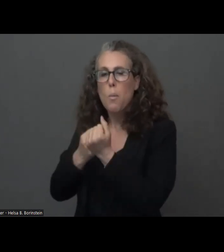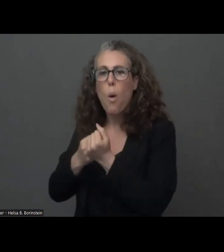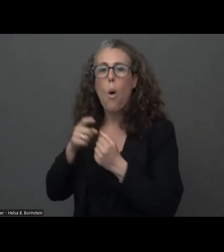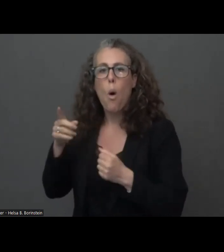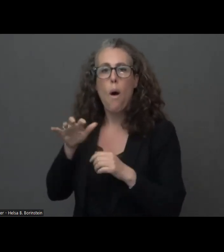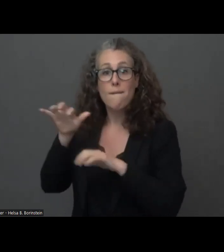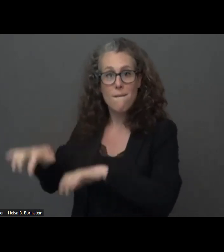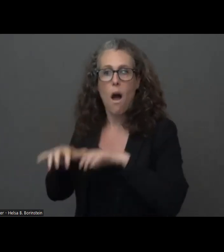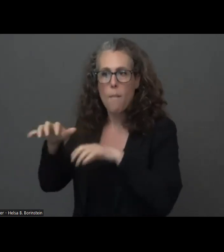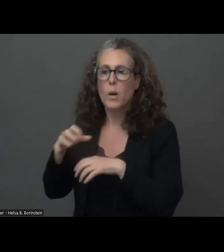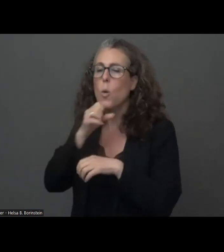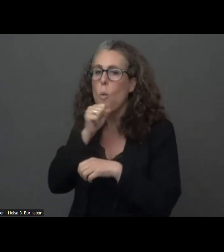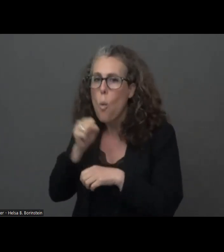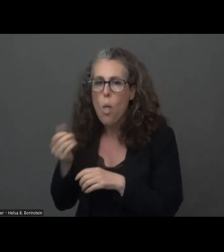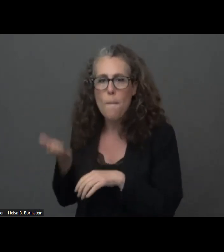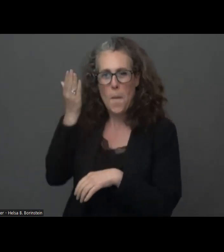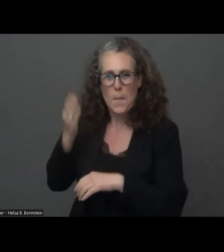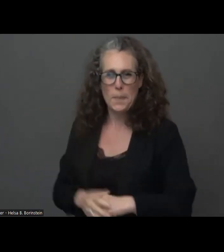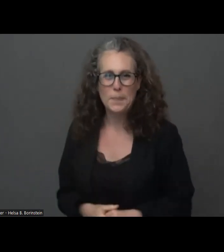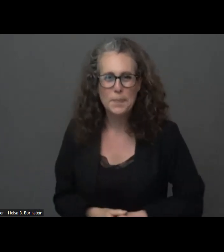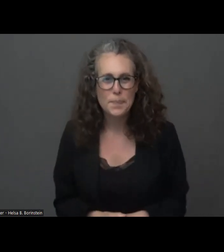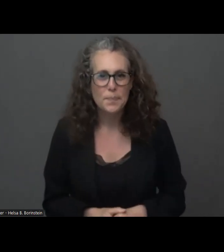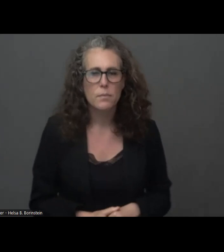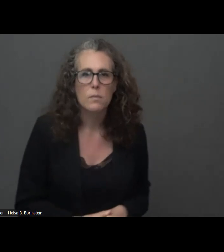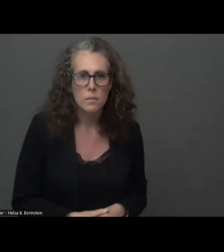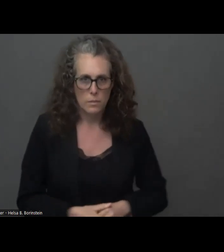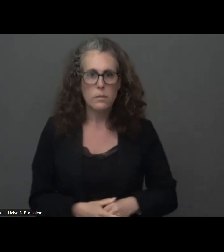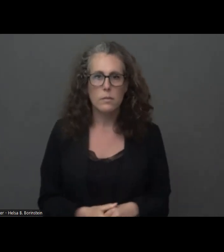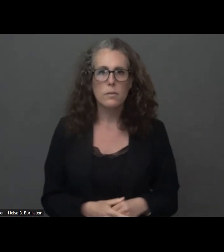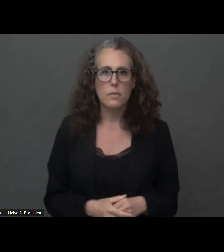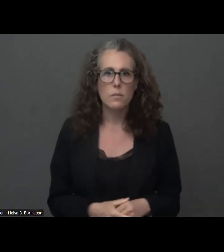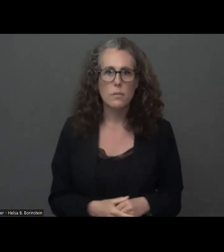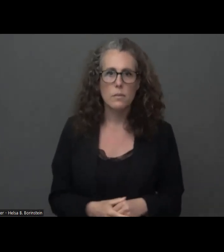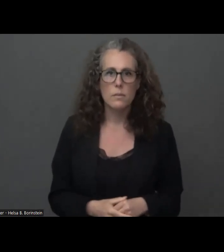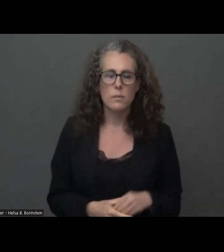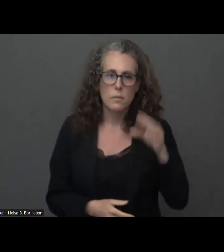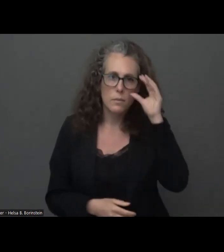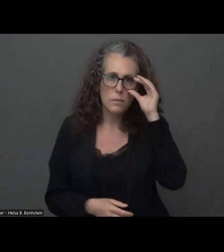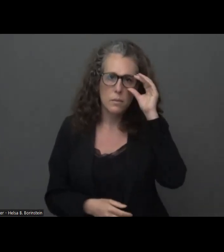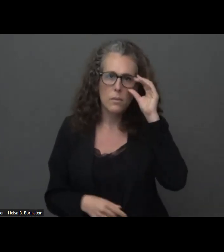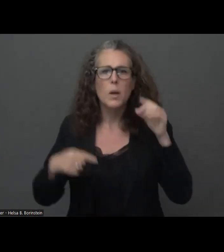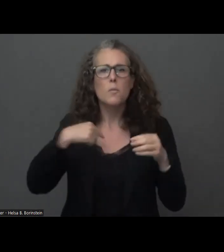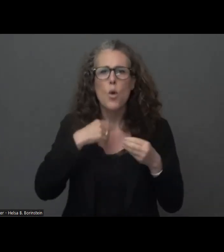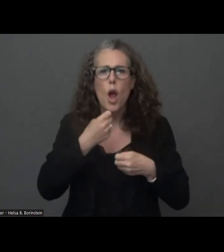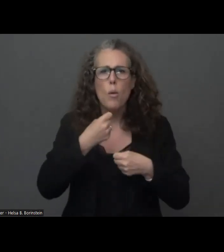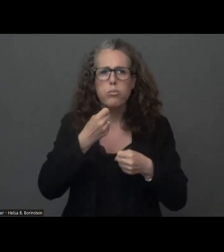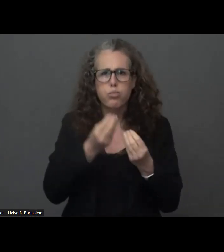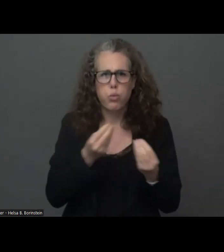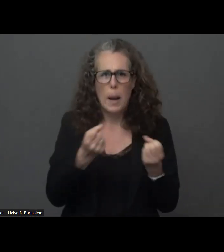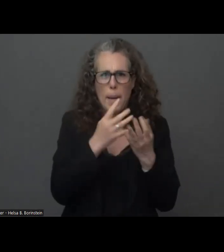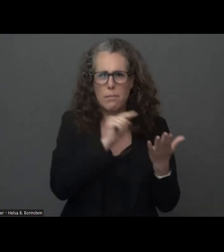one of the raw materials that we use to create one of our very good products is